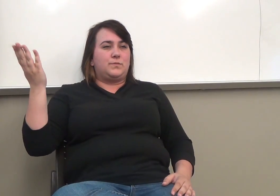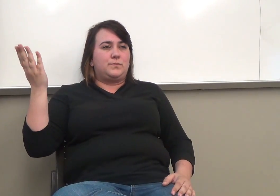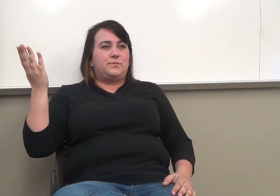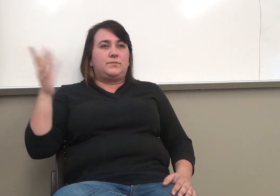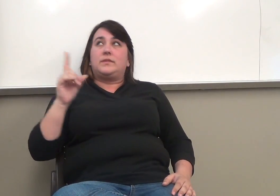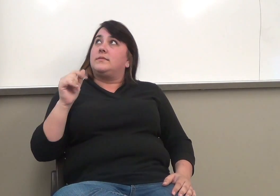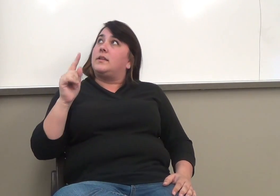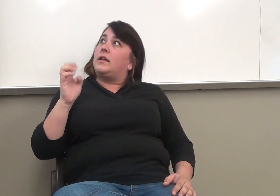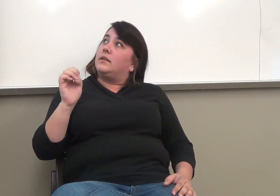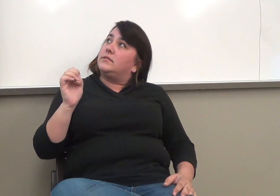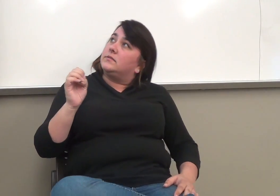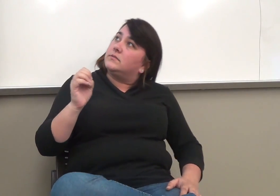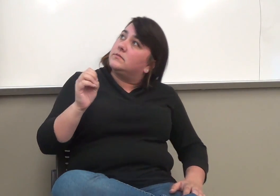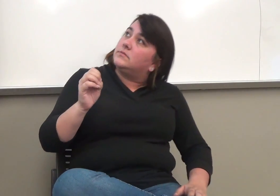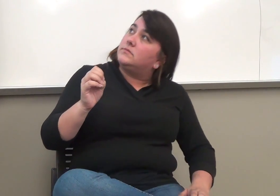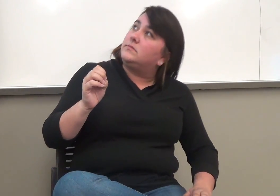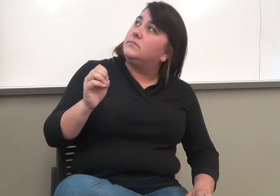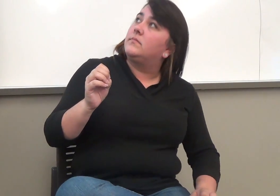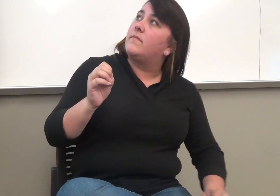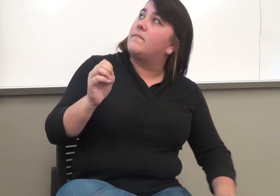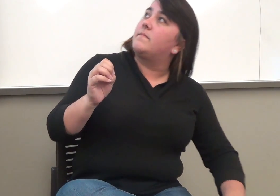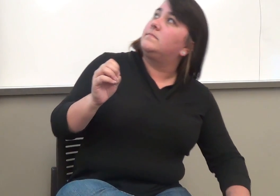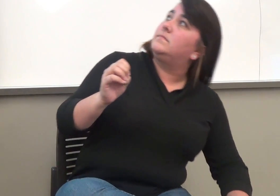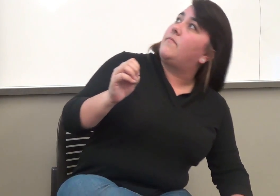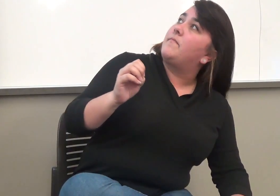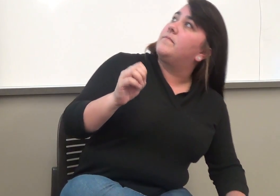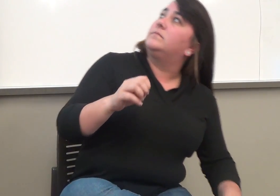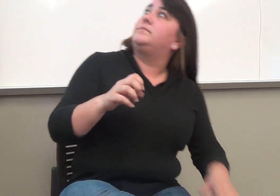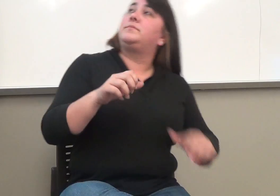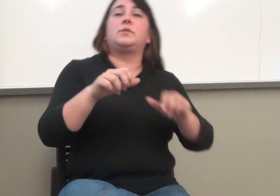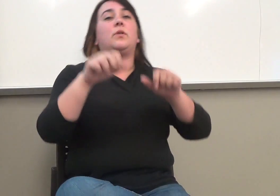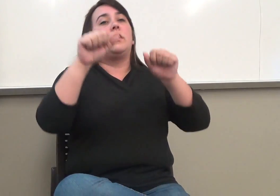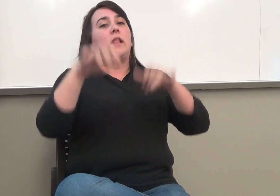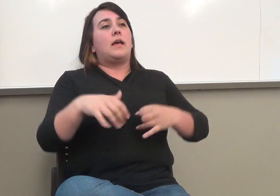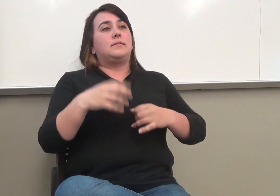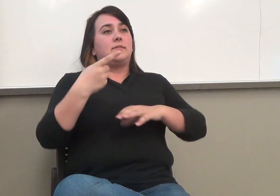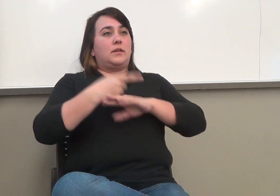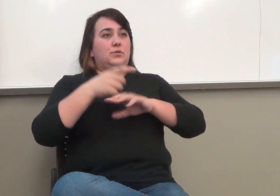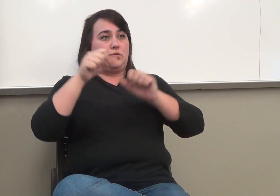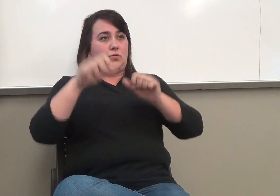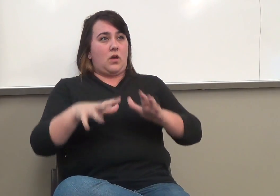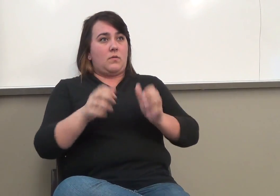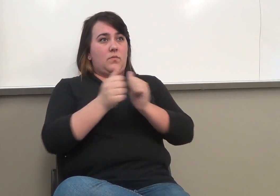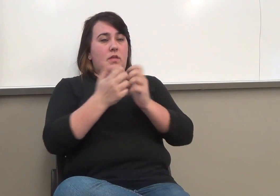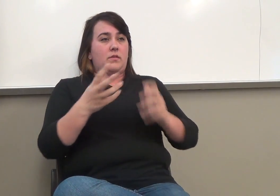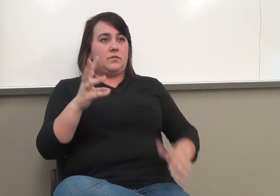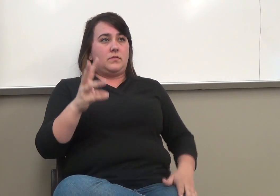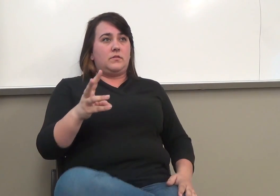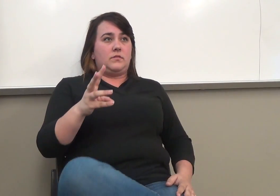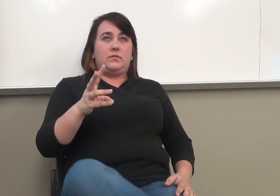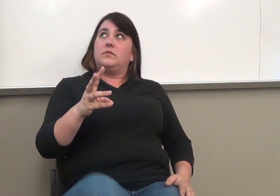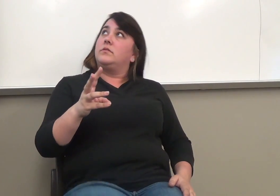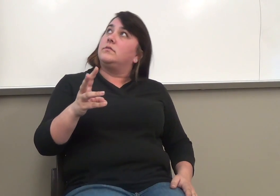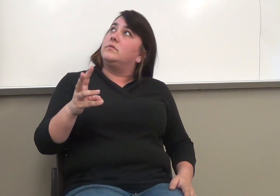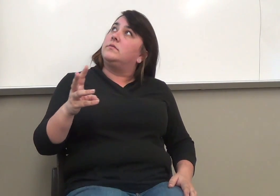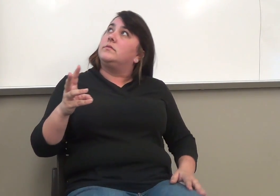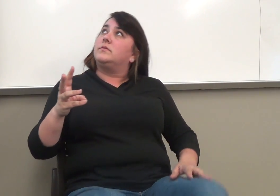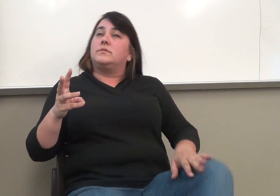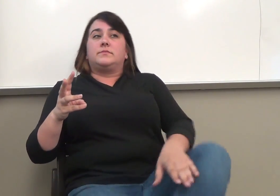so yeah, this is weird. Last day to drop semester length course, we have a W, but the last day to drop and